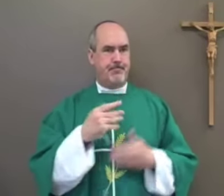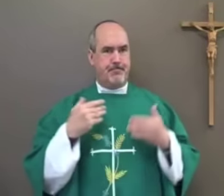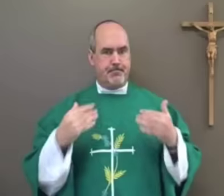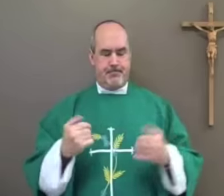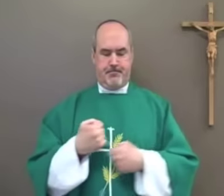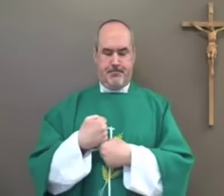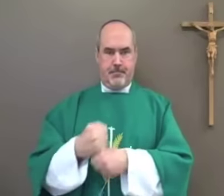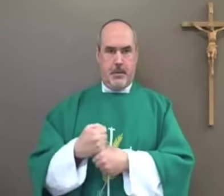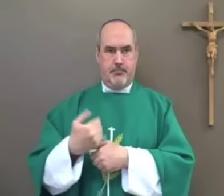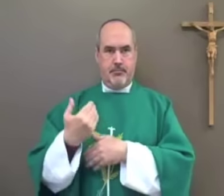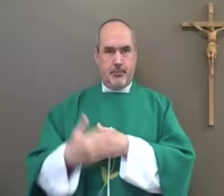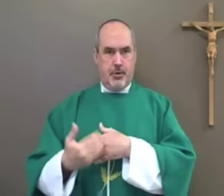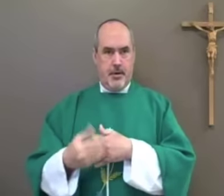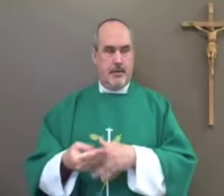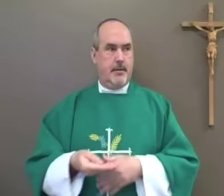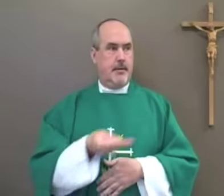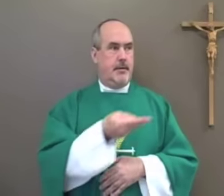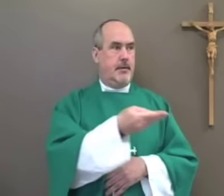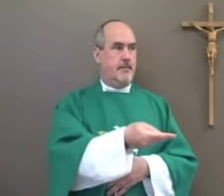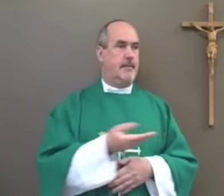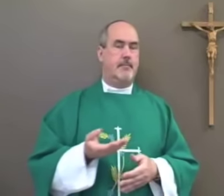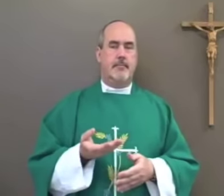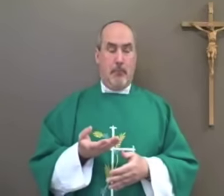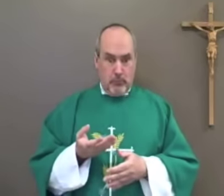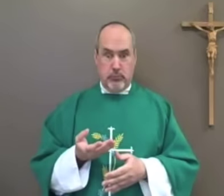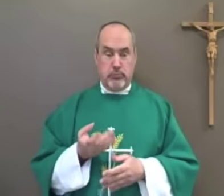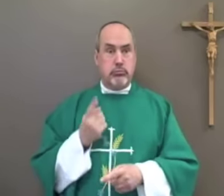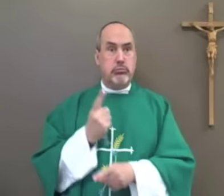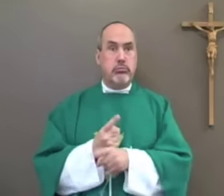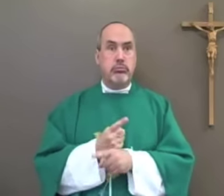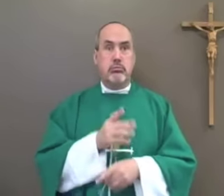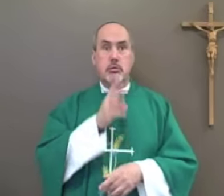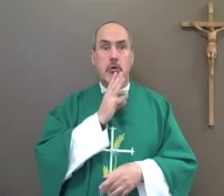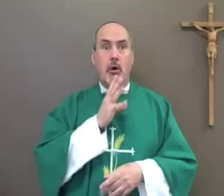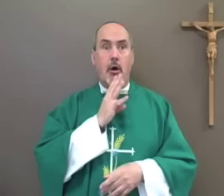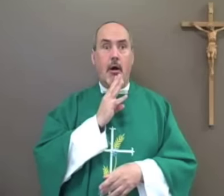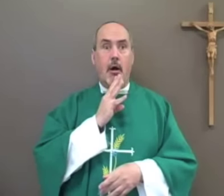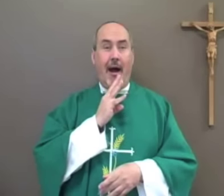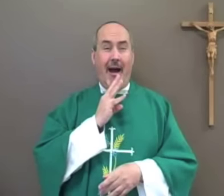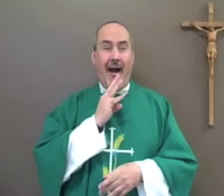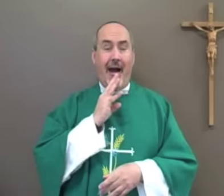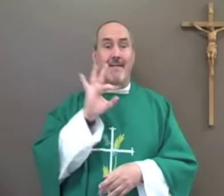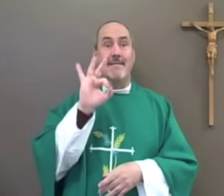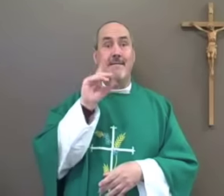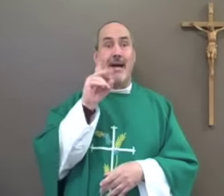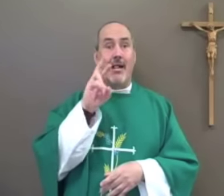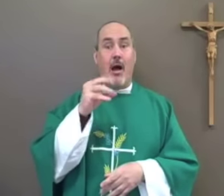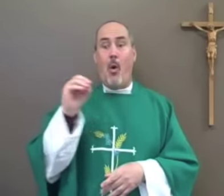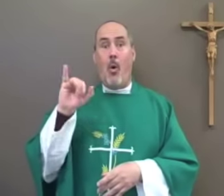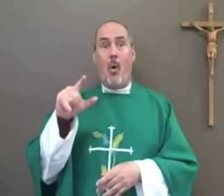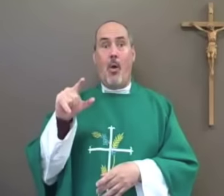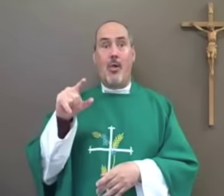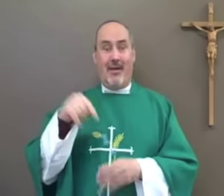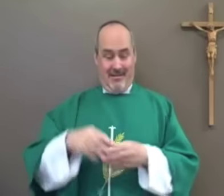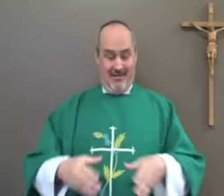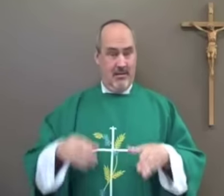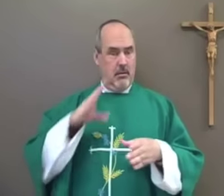The woman agreed, made the bread, and gave some to Elijah. And what he said was true. There was